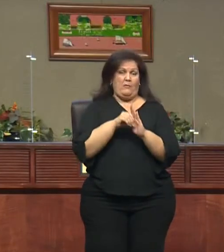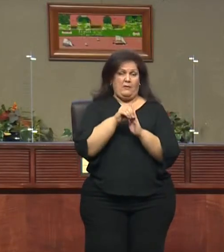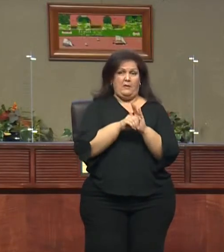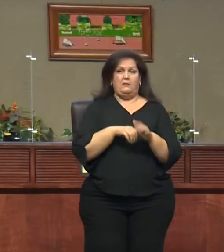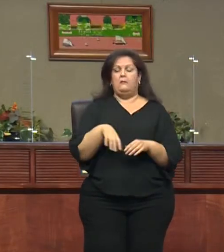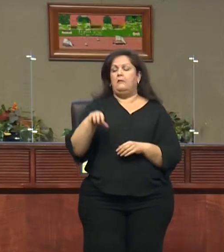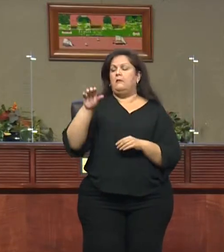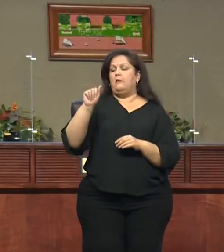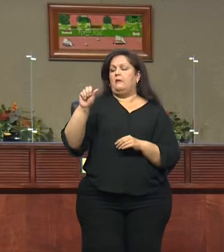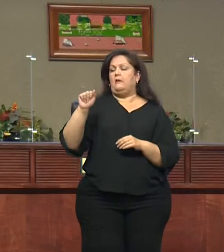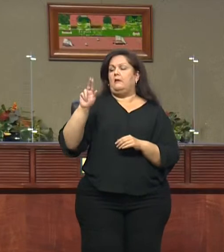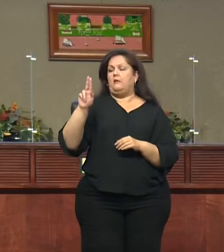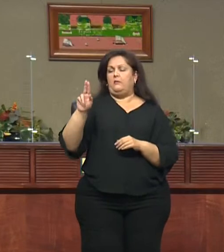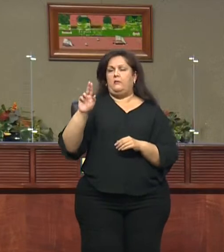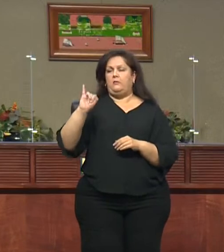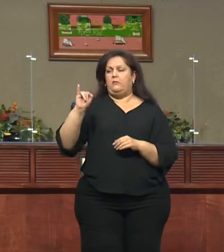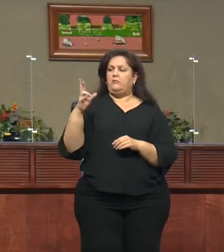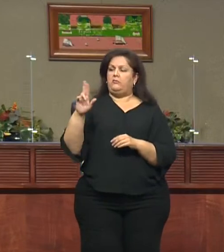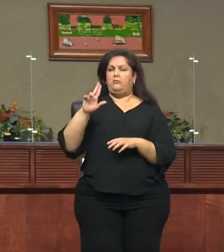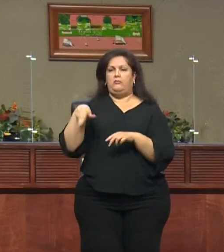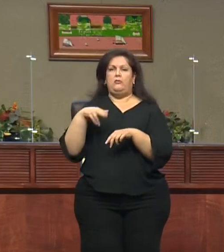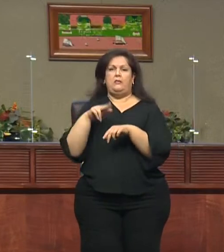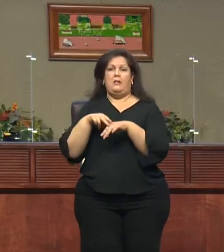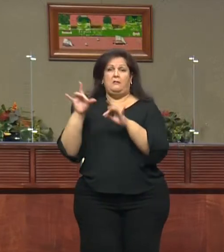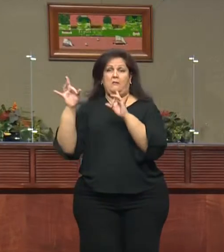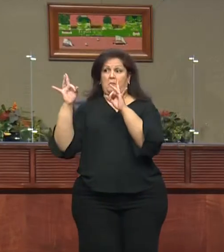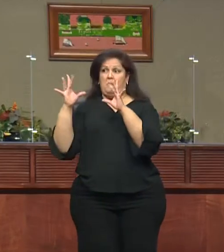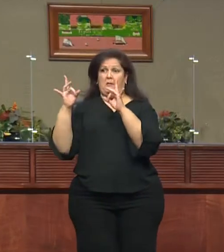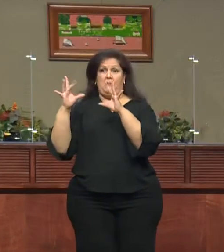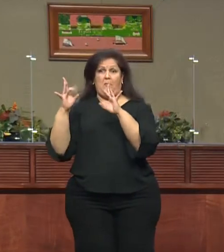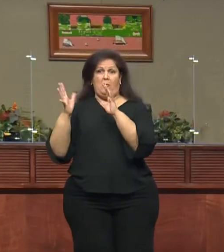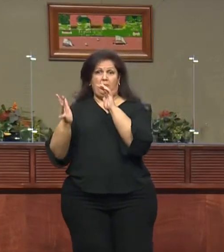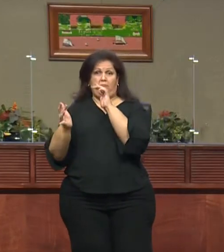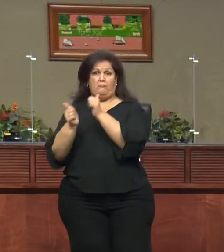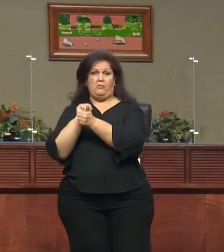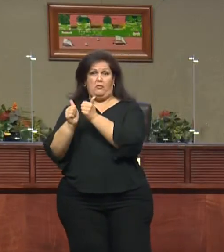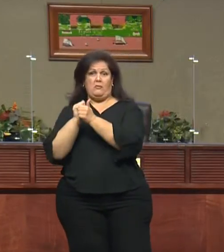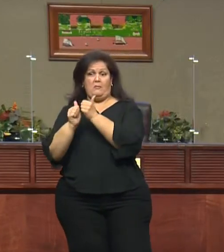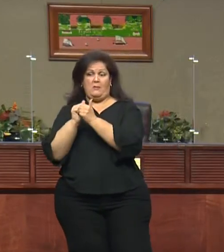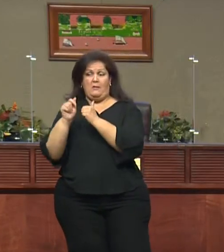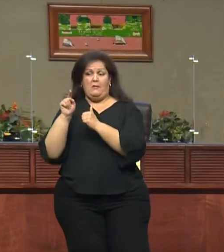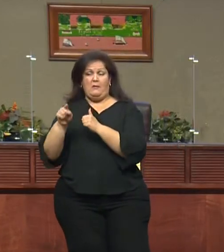AAU Junior Nationals, this volleyball tournament, will generate